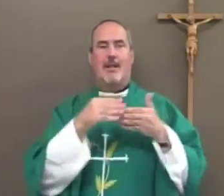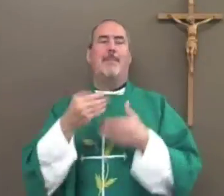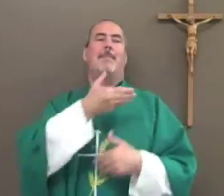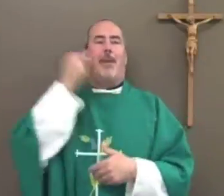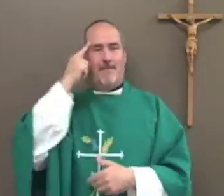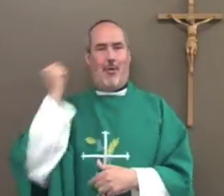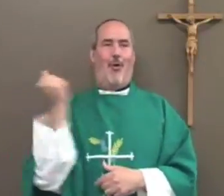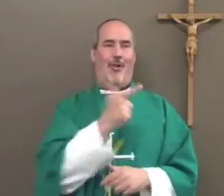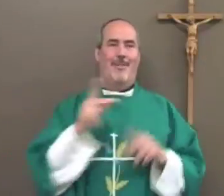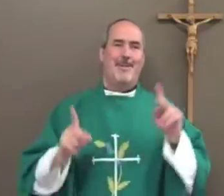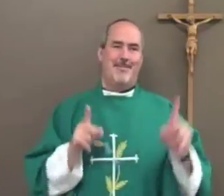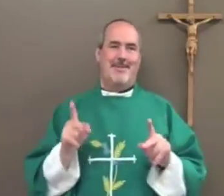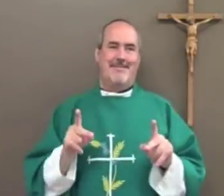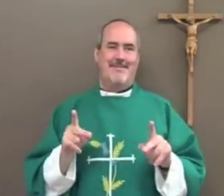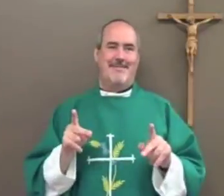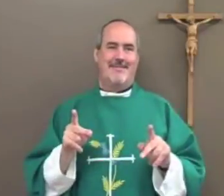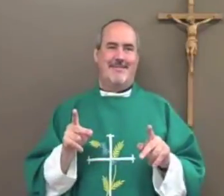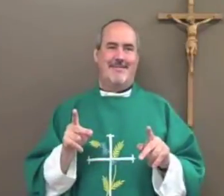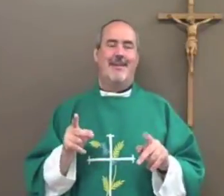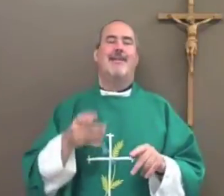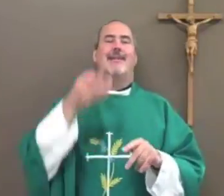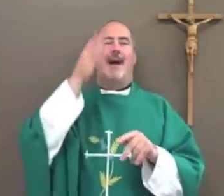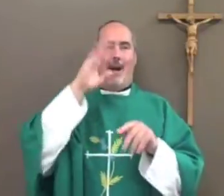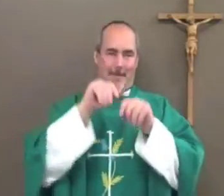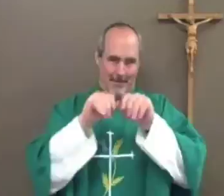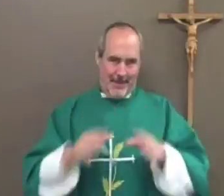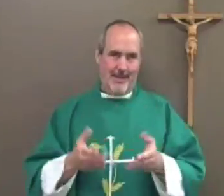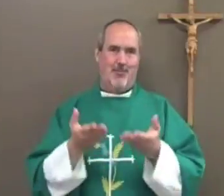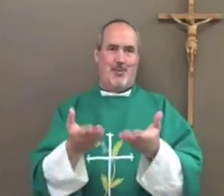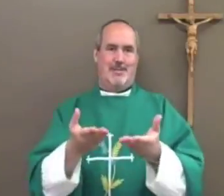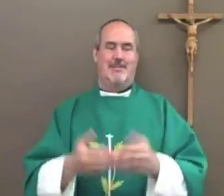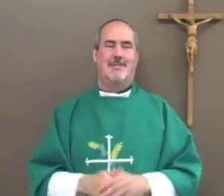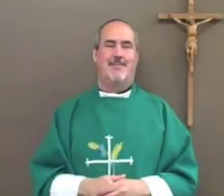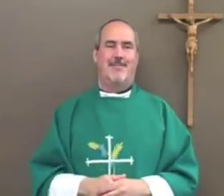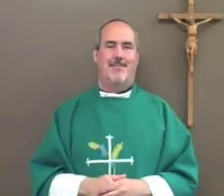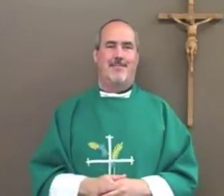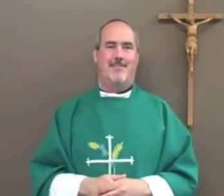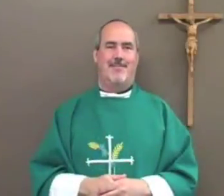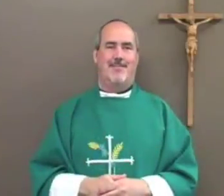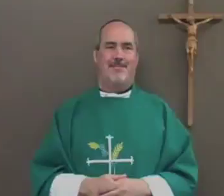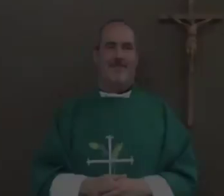to suffer, but He'll lead us to a way that's better for all of us. God bless you.